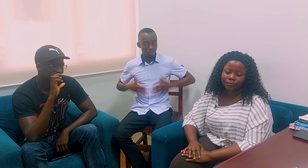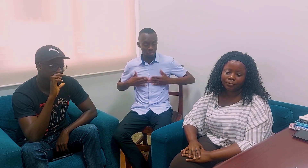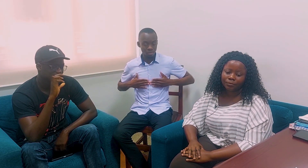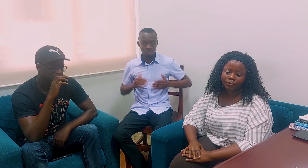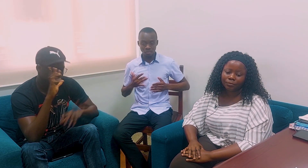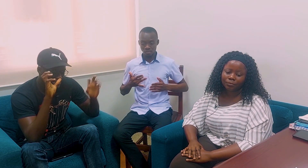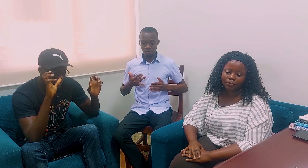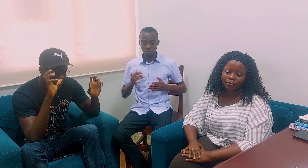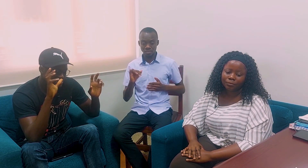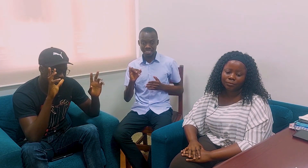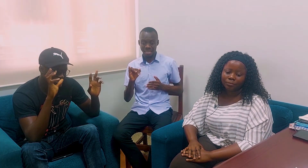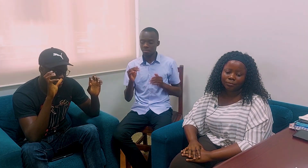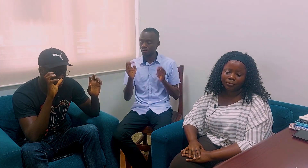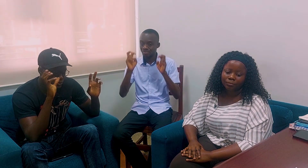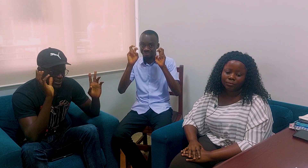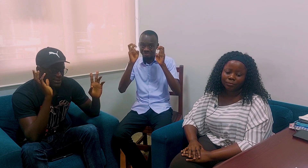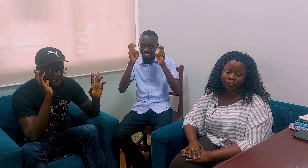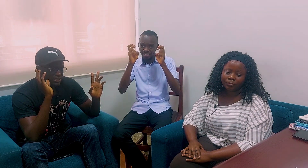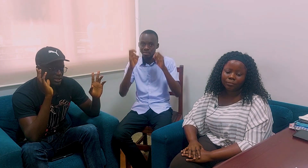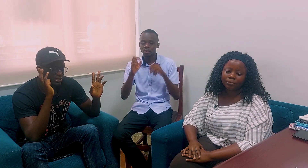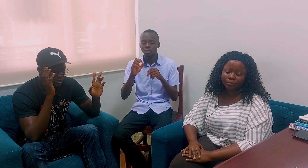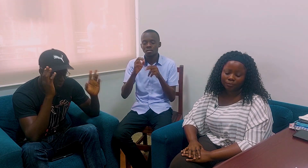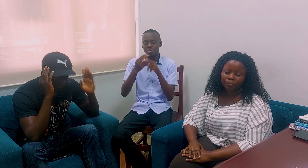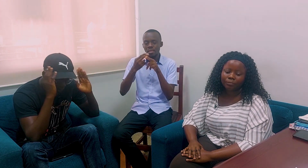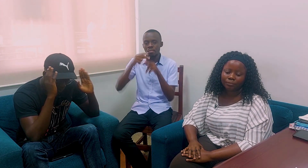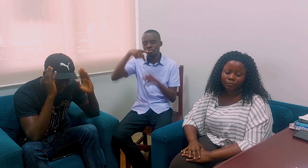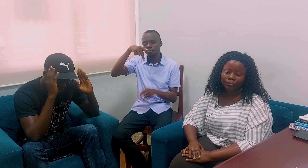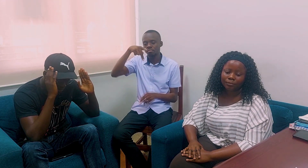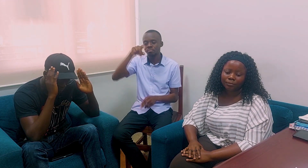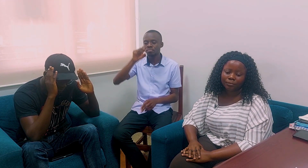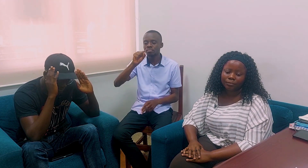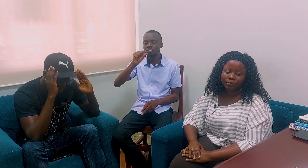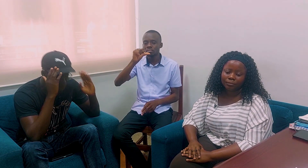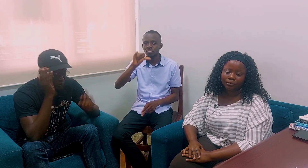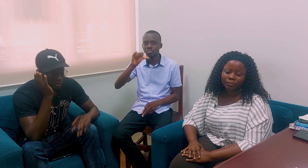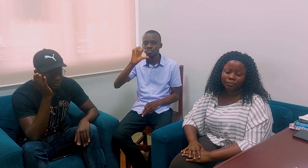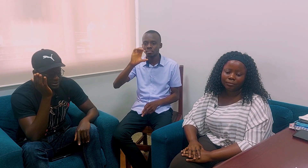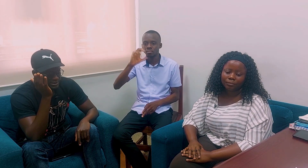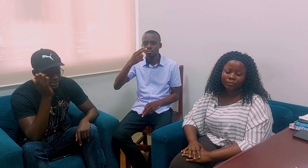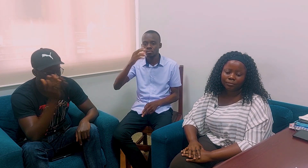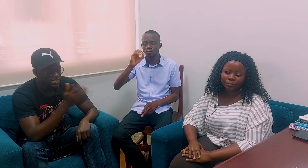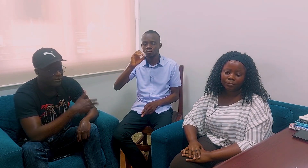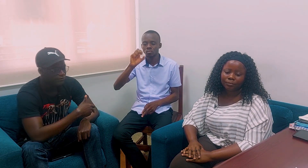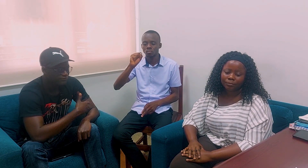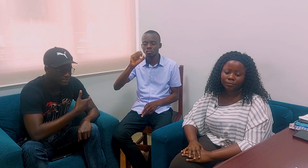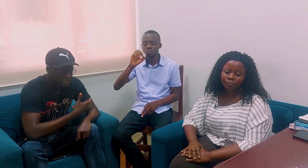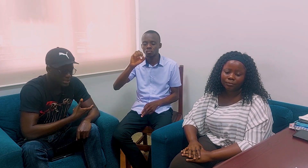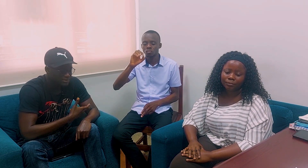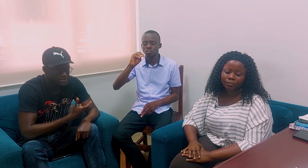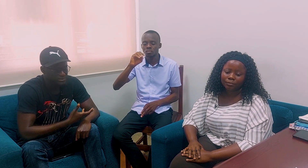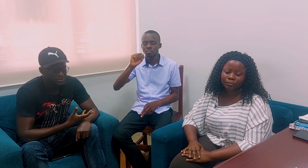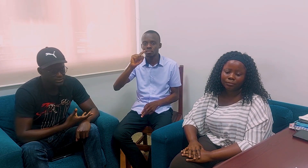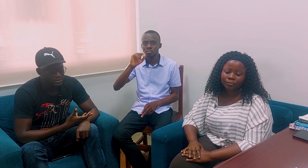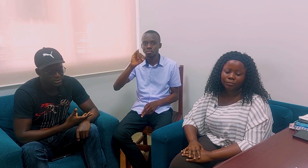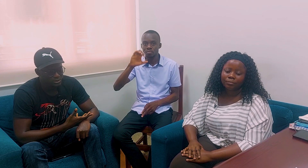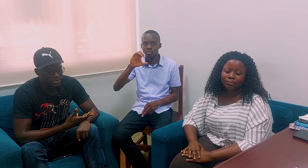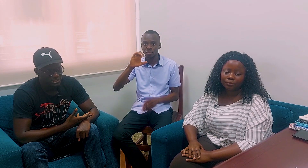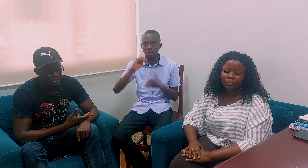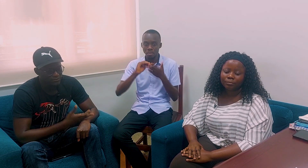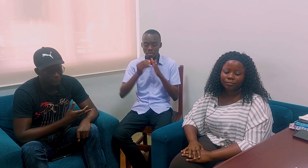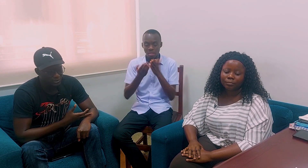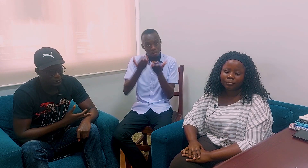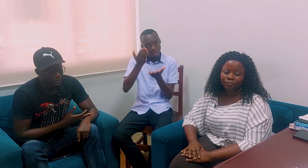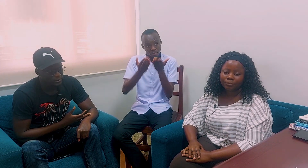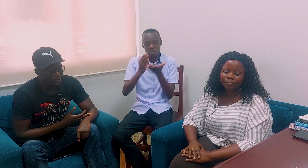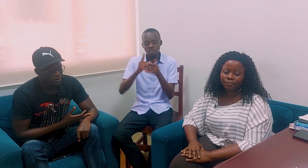call it, the technical name is psychosomatic. So if you are mentally unwell, right, it can have physical symptoms. You can